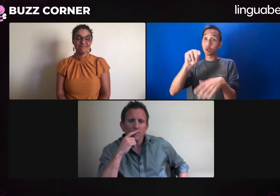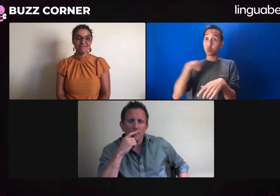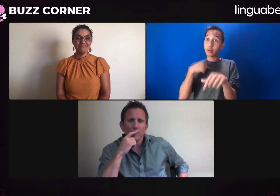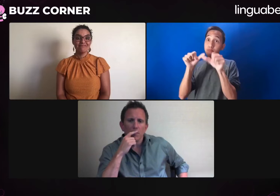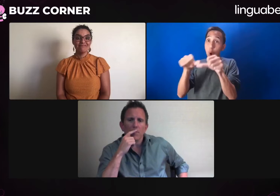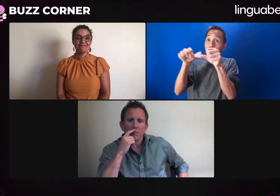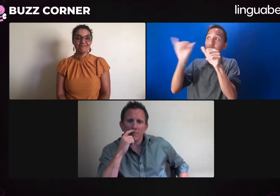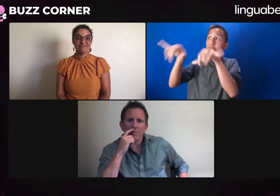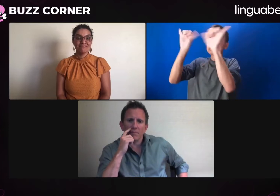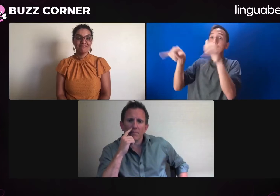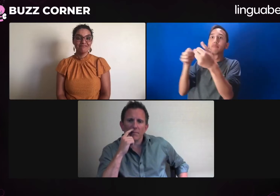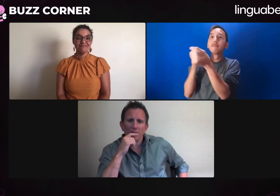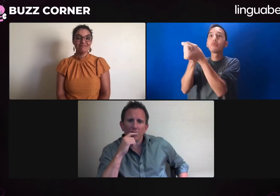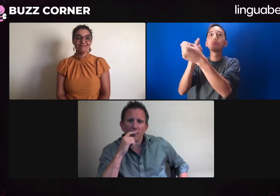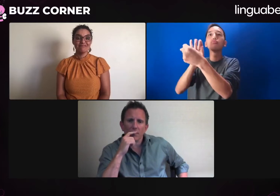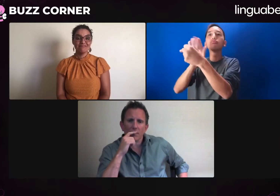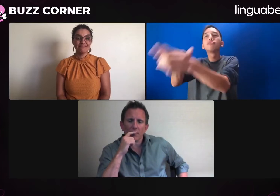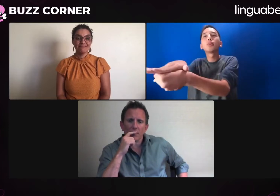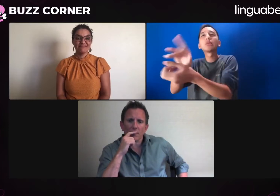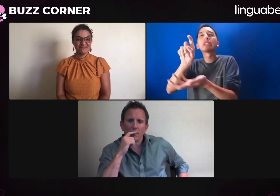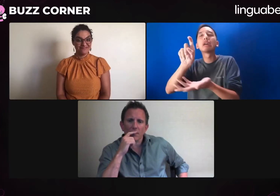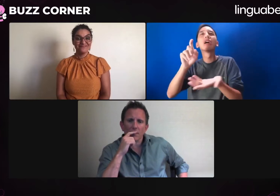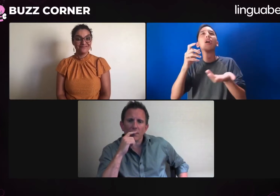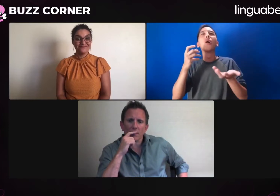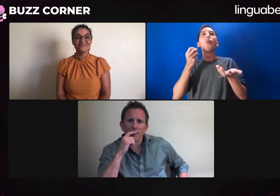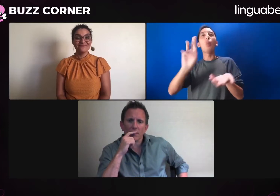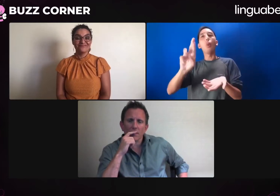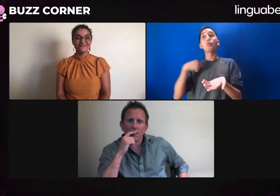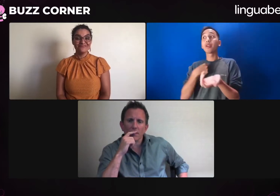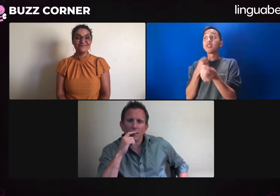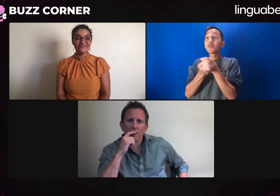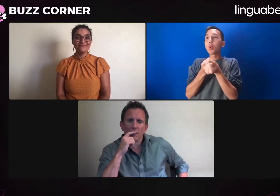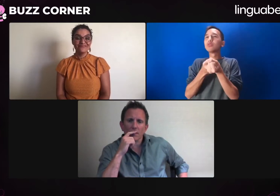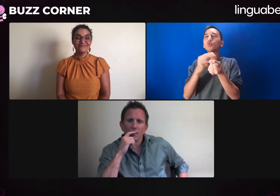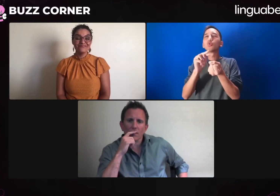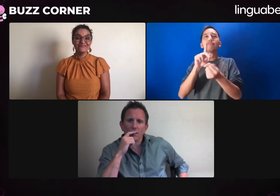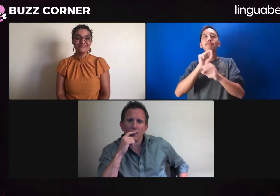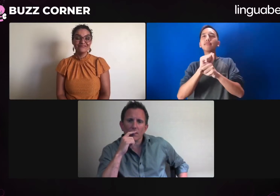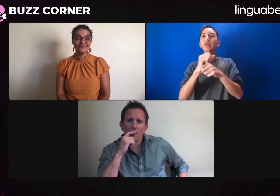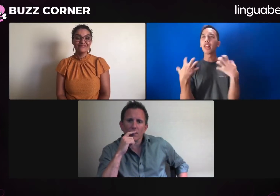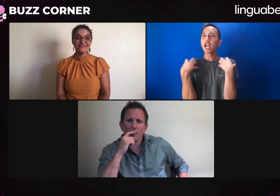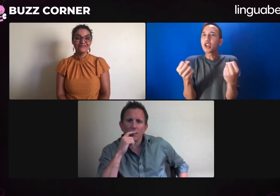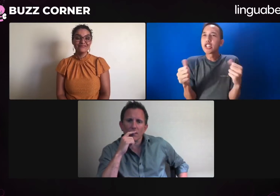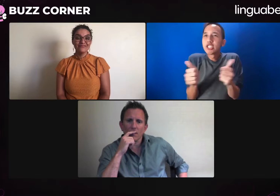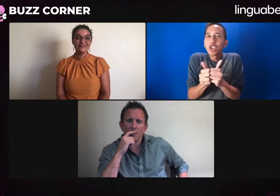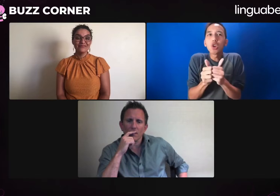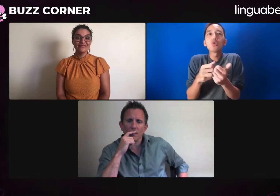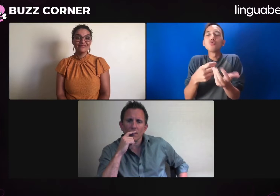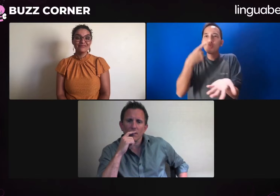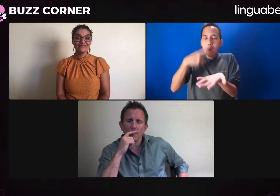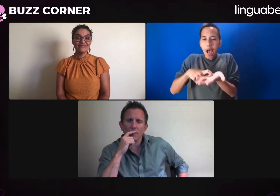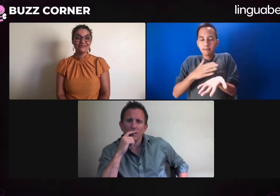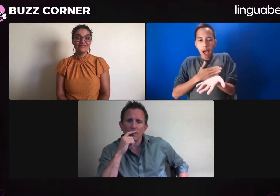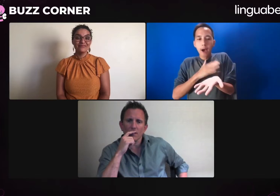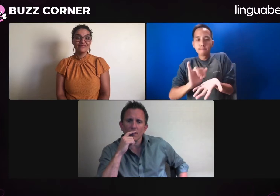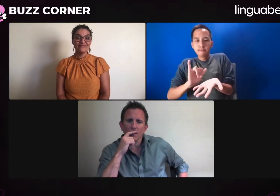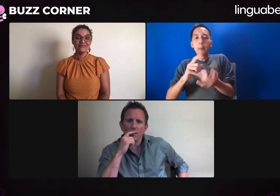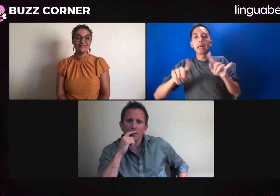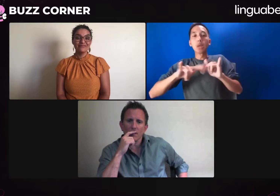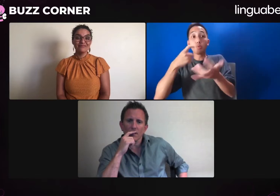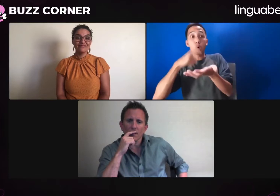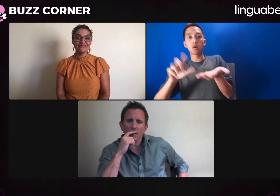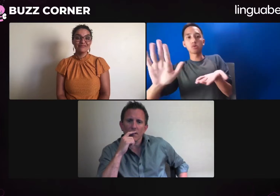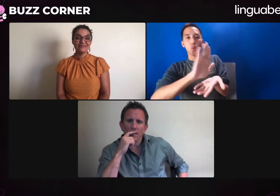we respond to that situation? Do I perpetuate that system of oppression, or am I going